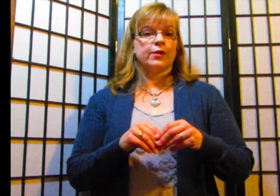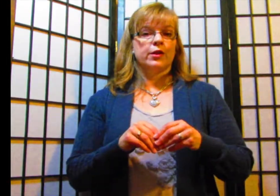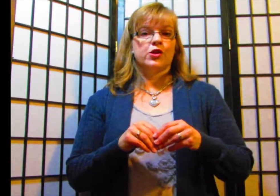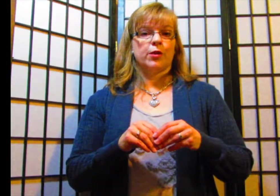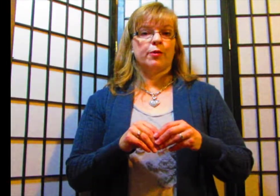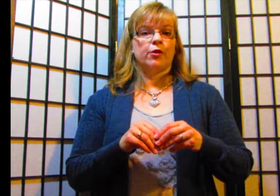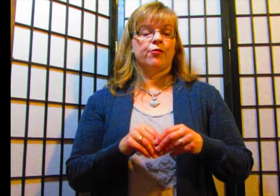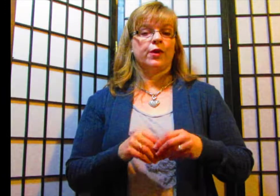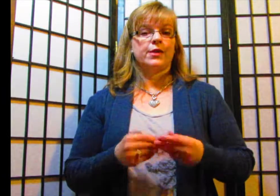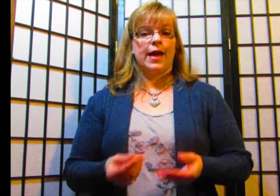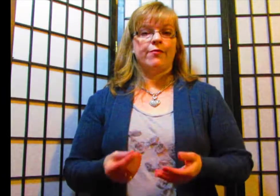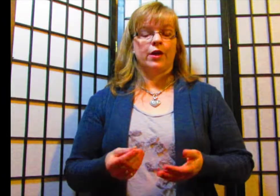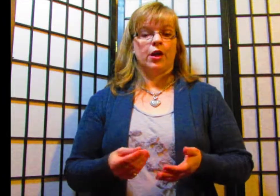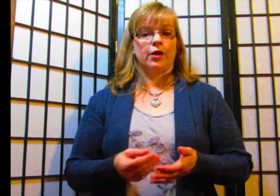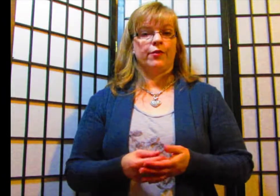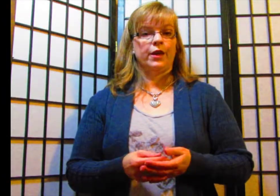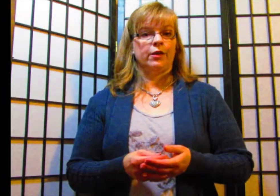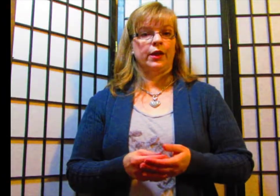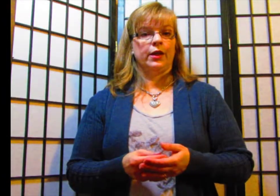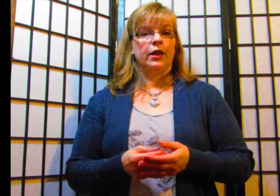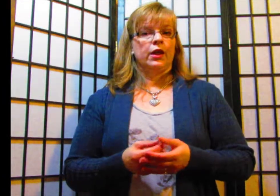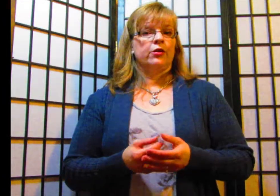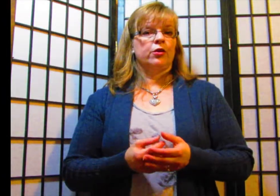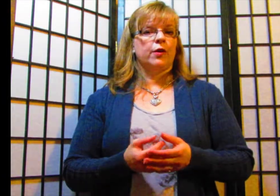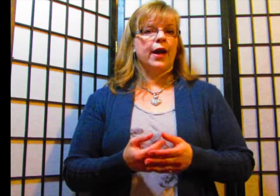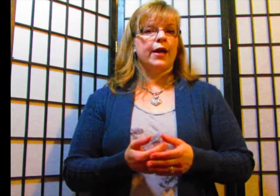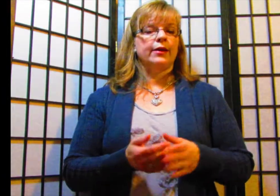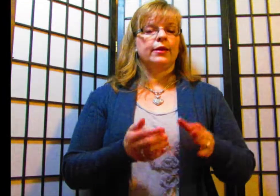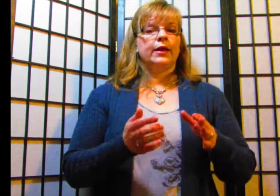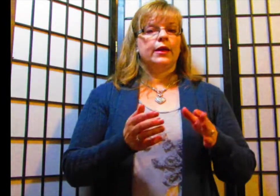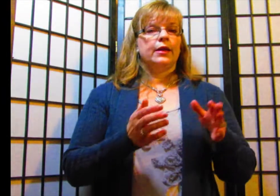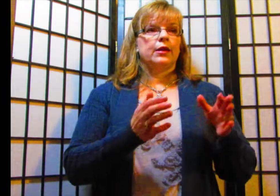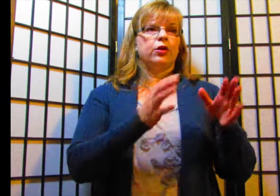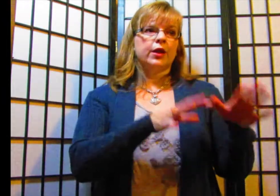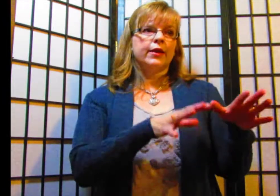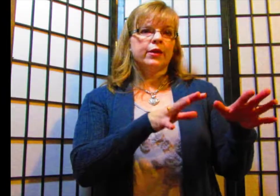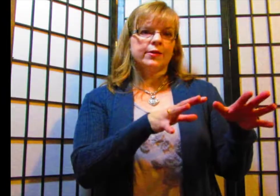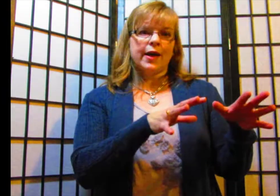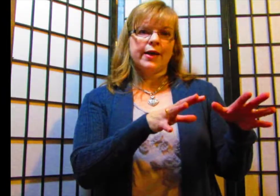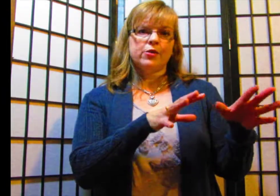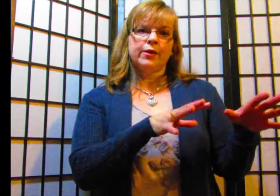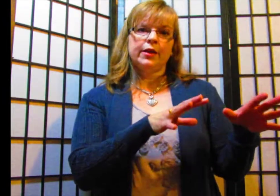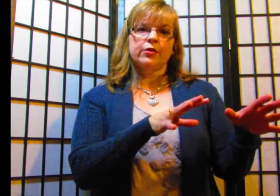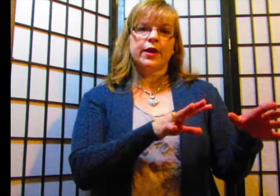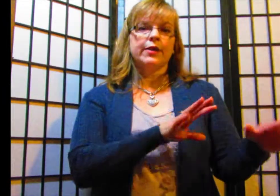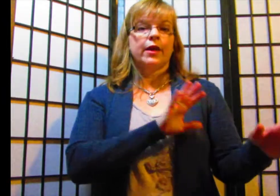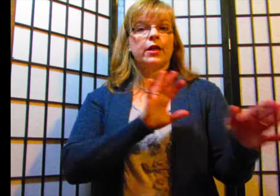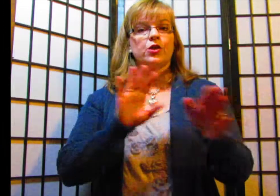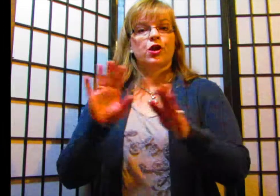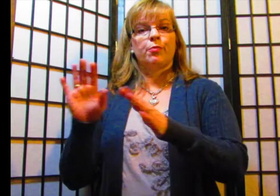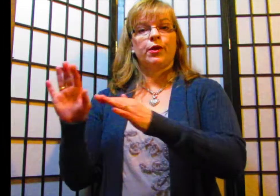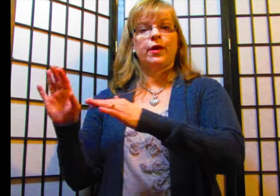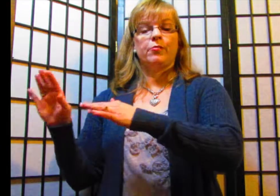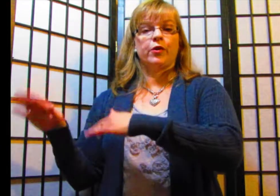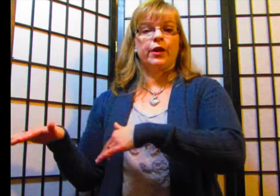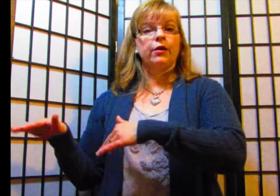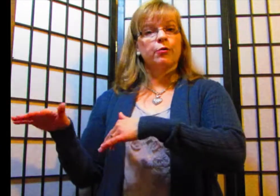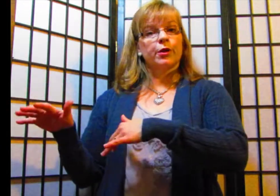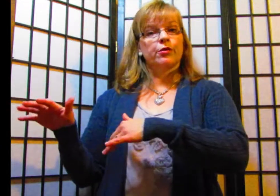an interpreter for the deaf and hard of hearing. So I look at their signs, read their signs, and interpret them for the hearing